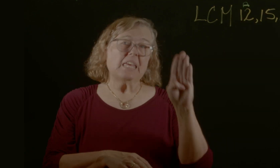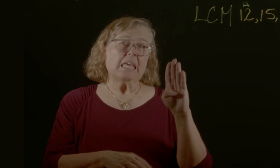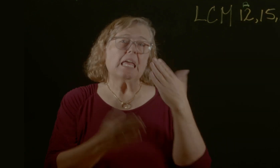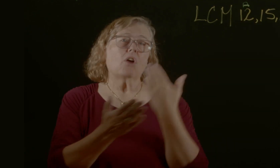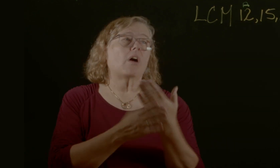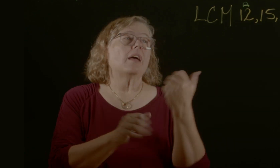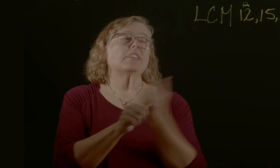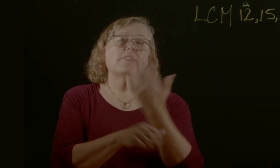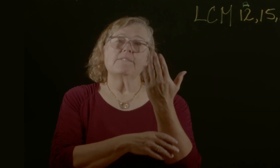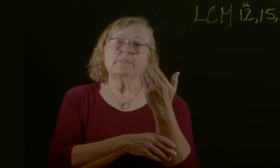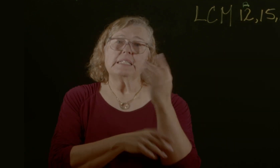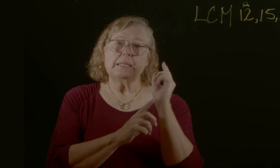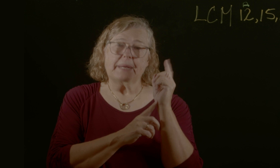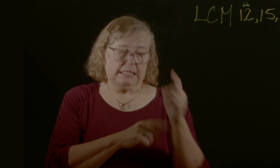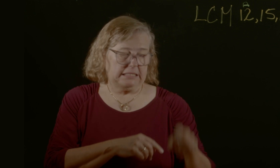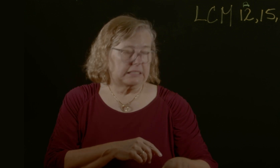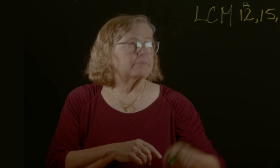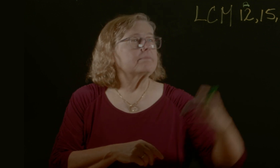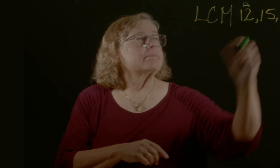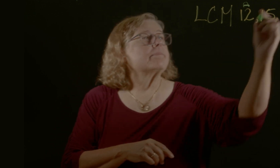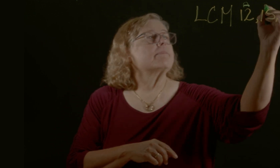Train B arrives every 15 minutes.